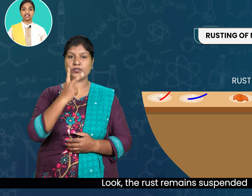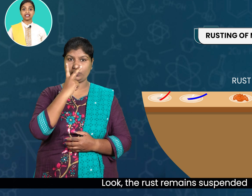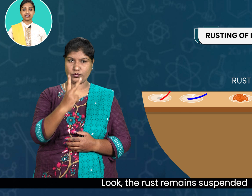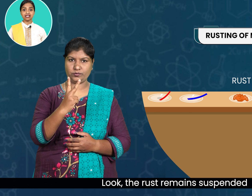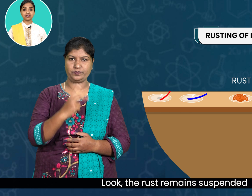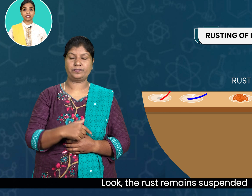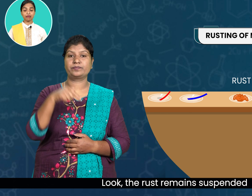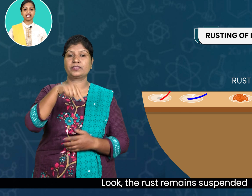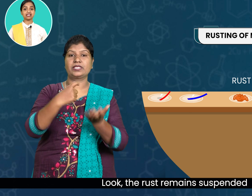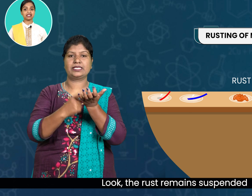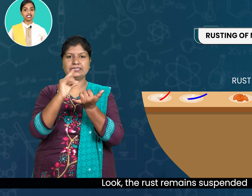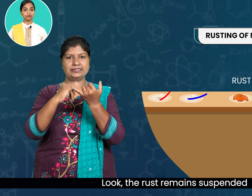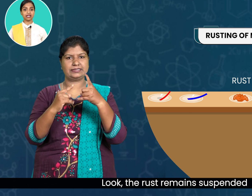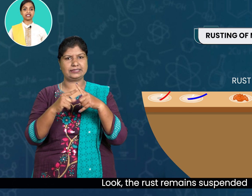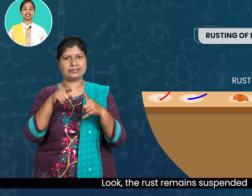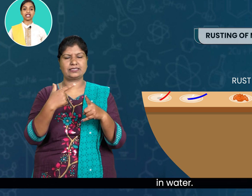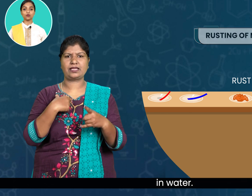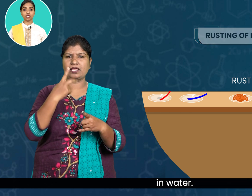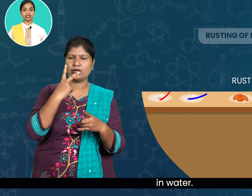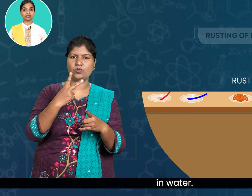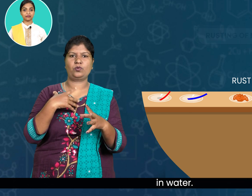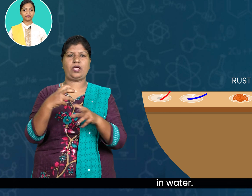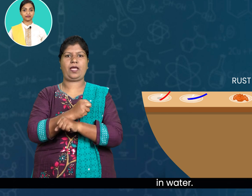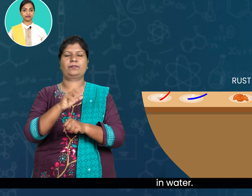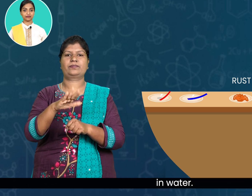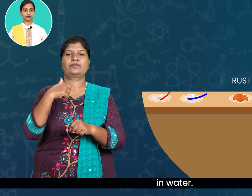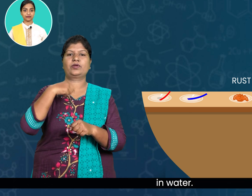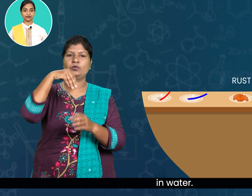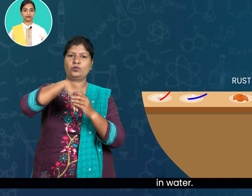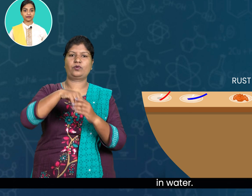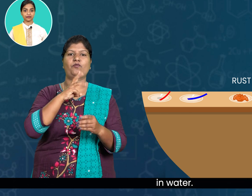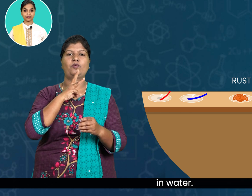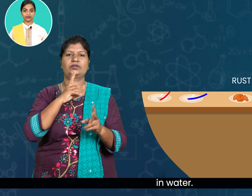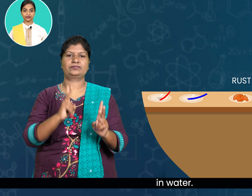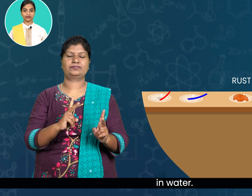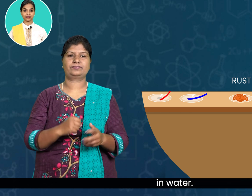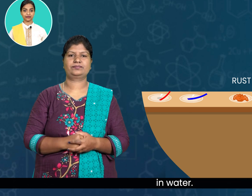Look, the rust remains suspended in water.